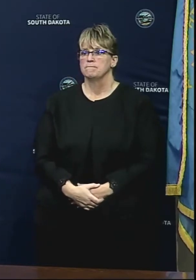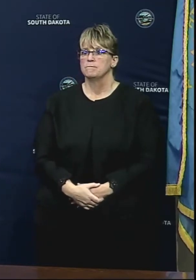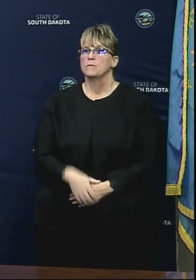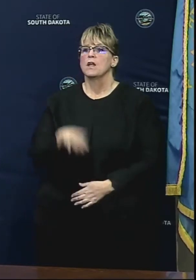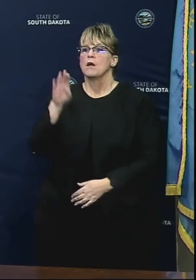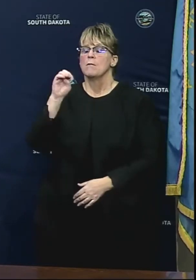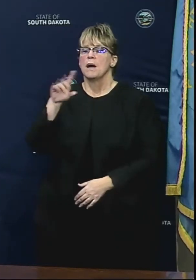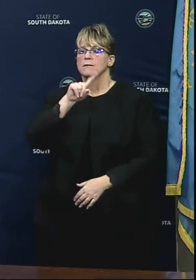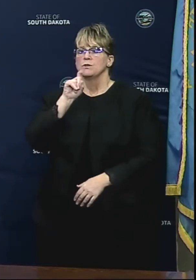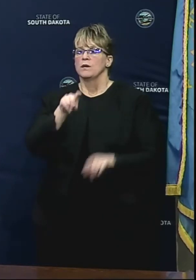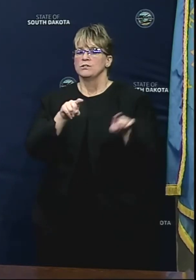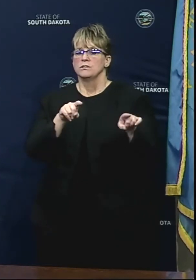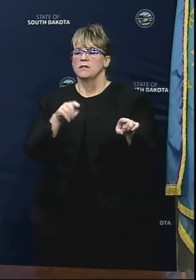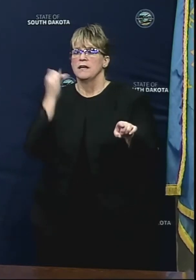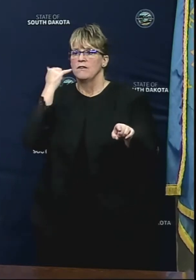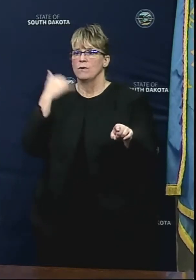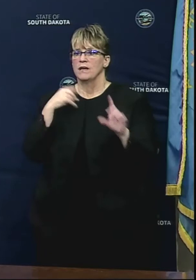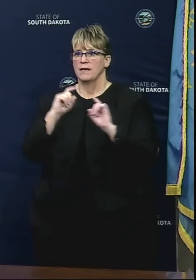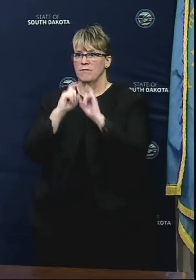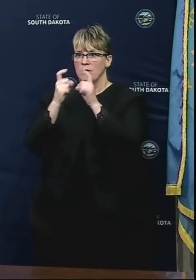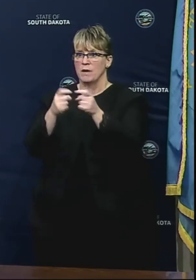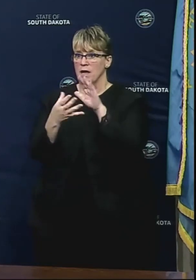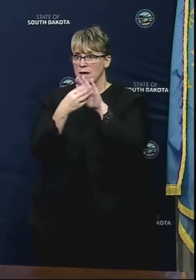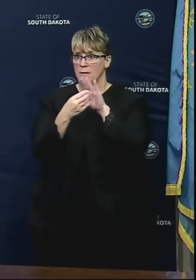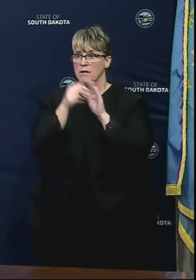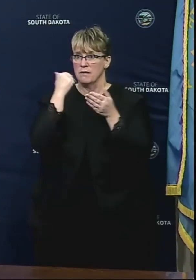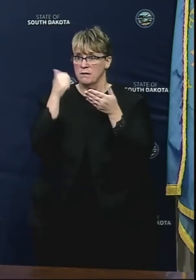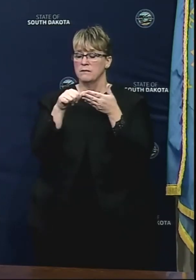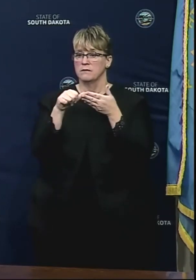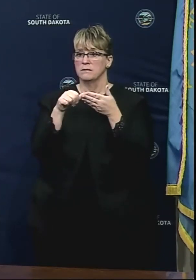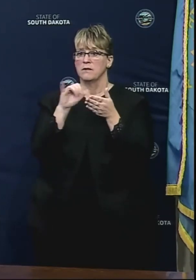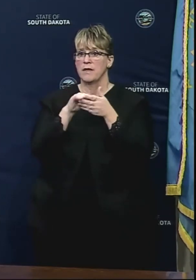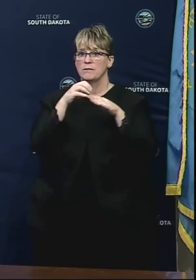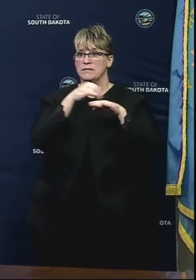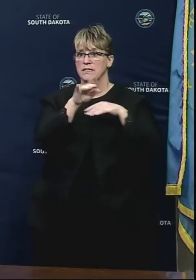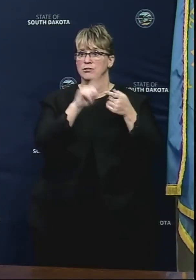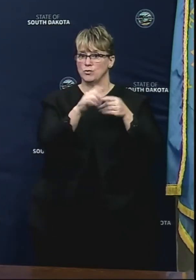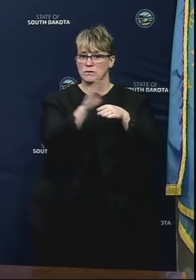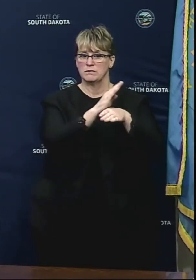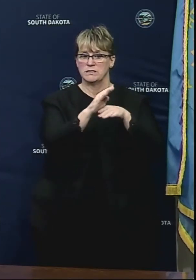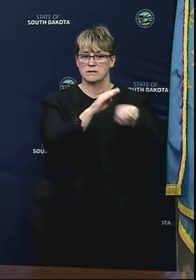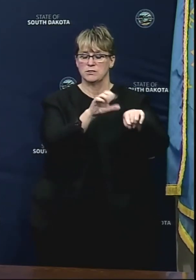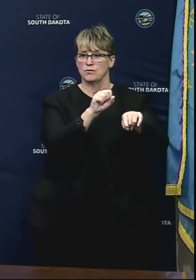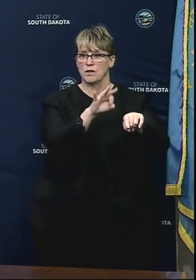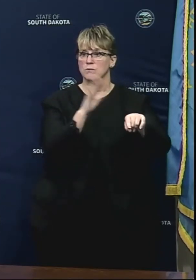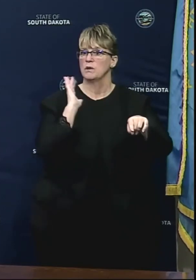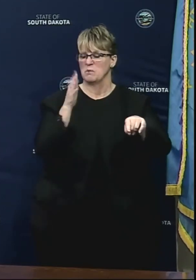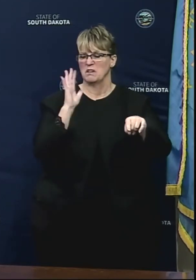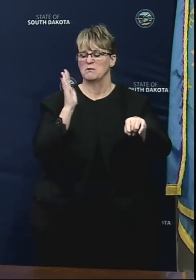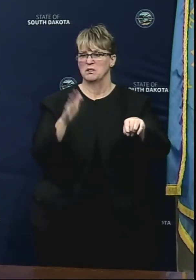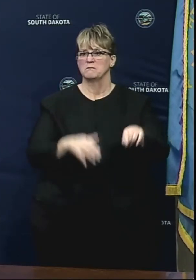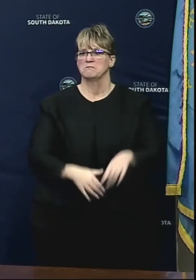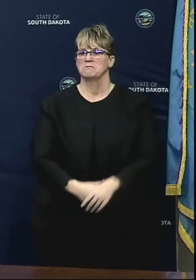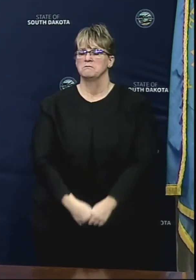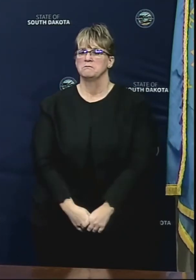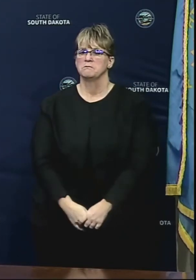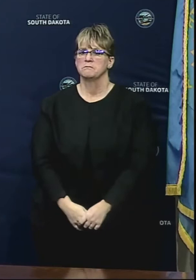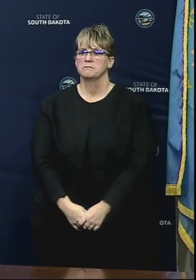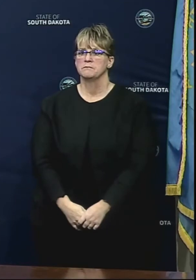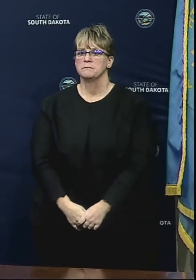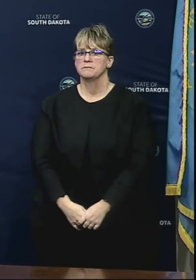Bob's question was if we could give him a copy of the letter we sent to Smithfield, and we will certainly do that.